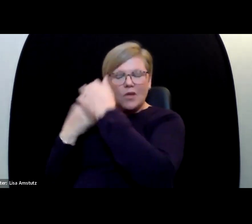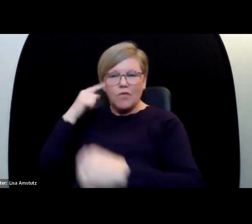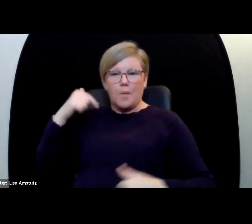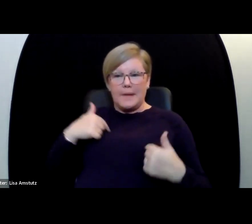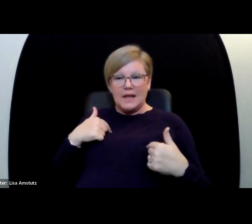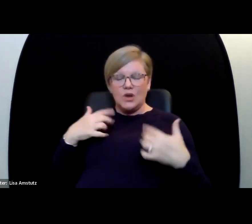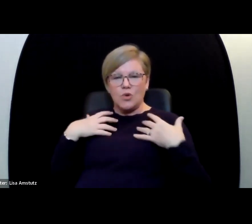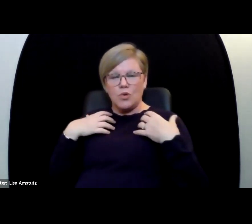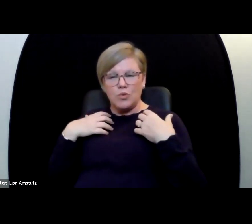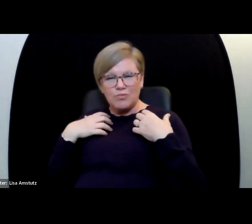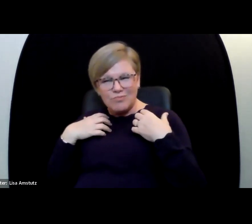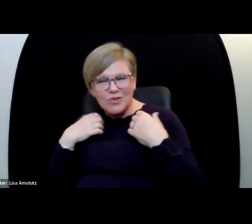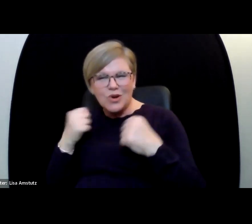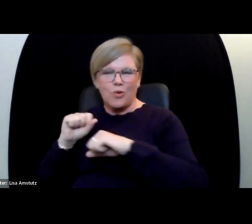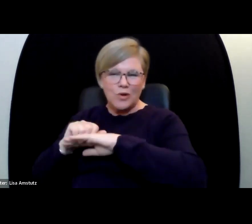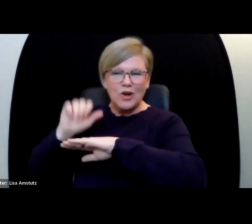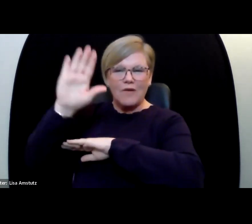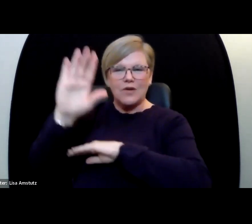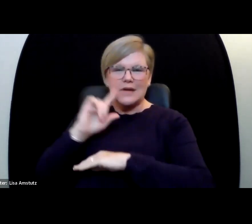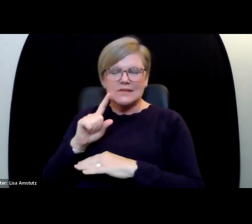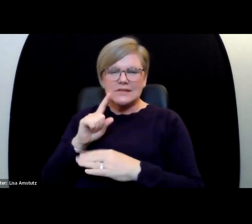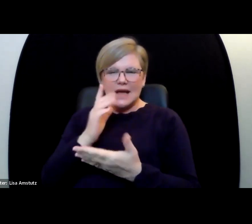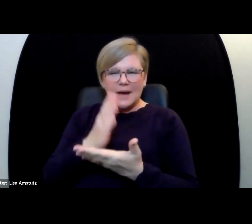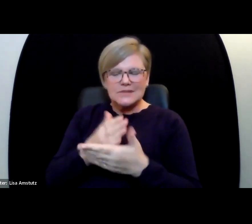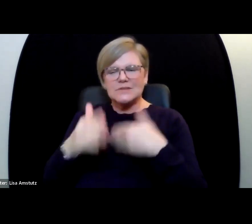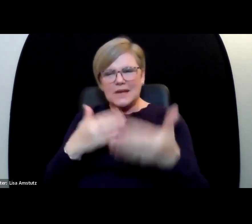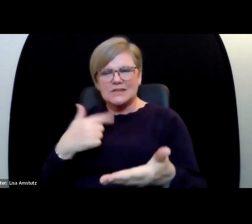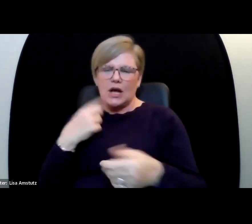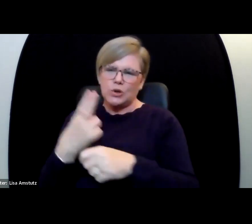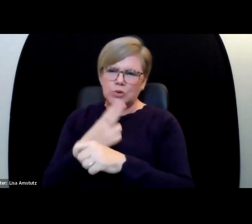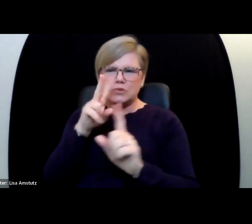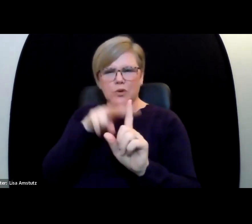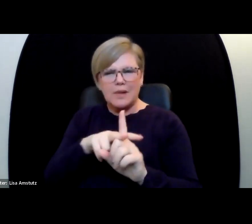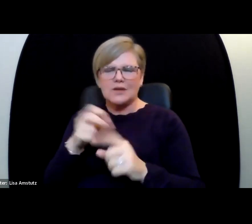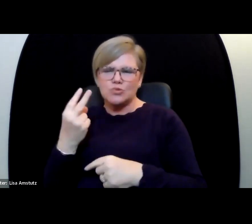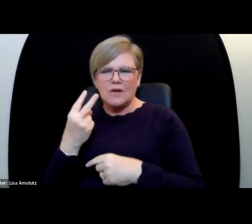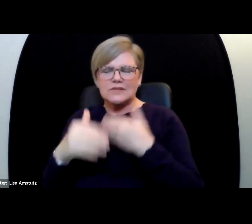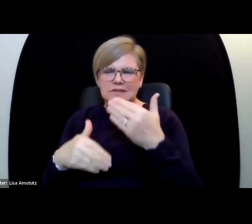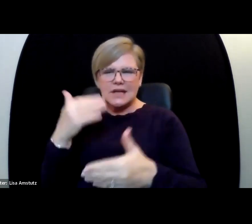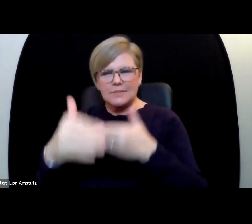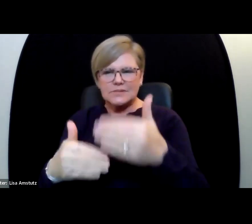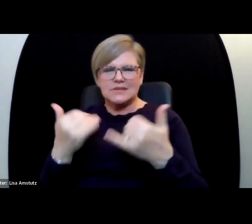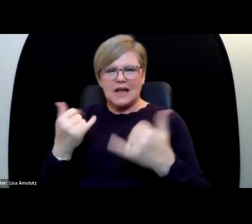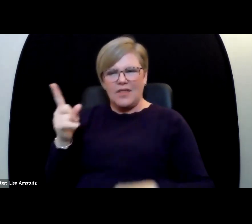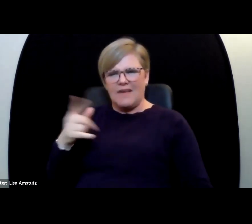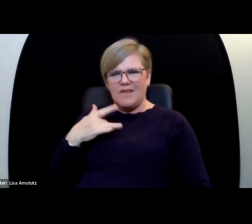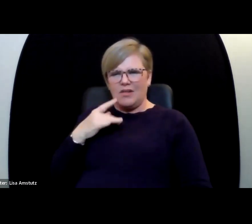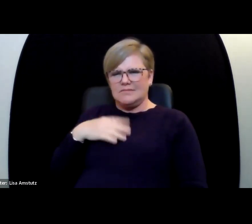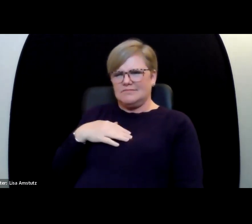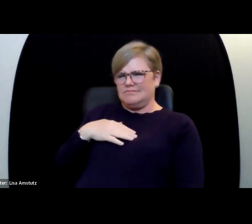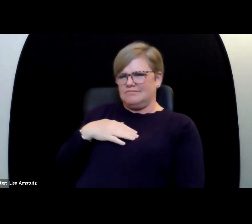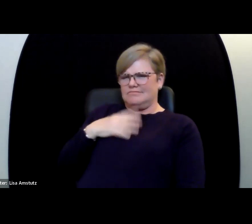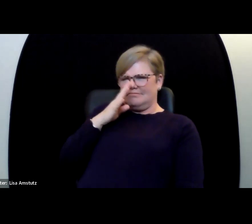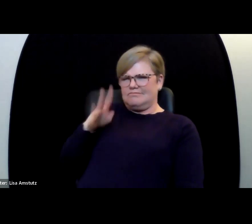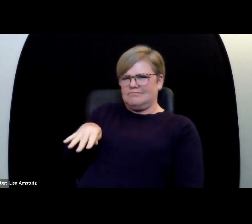is abstinence-based, I do that through the 12 steps. Oftentimes they're marginalized today in the same way MAT was in the